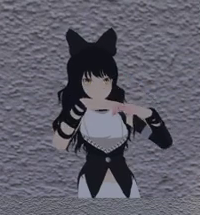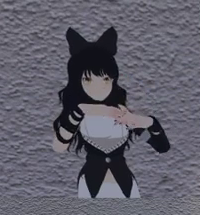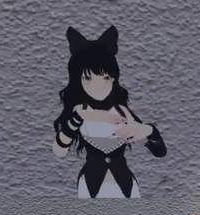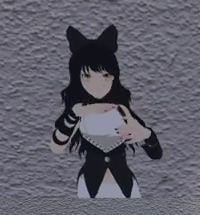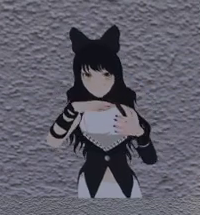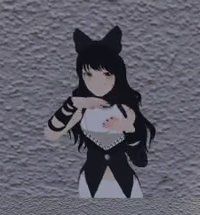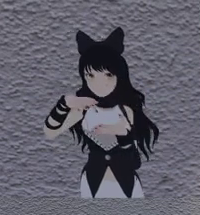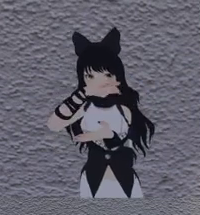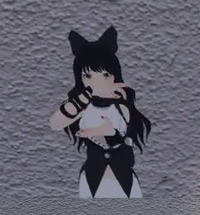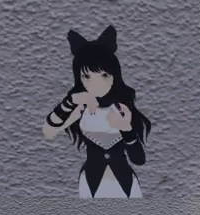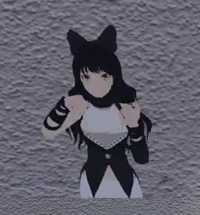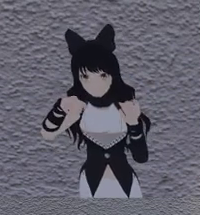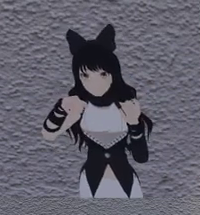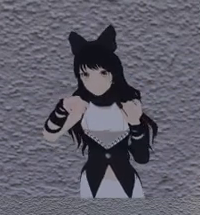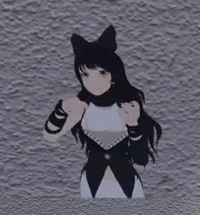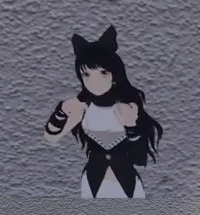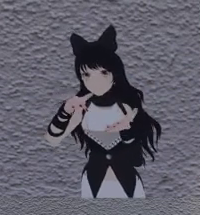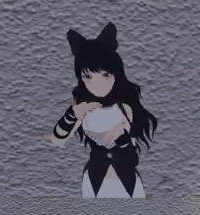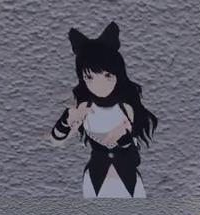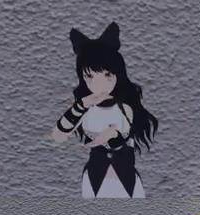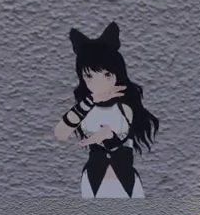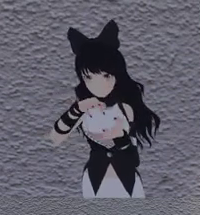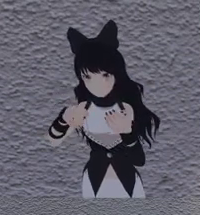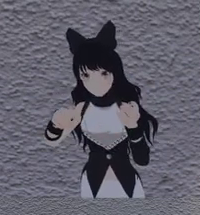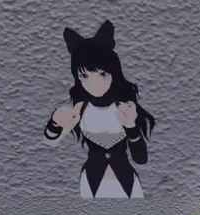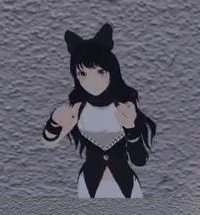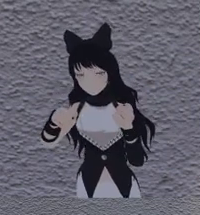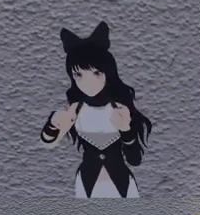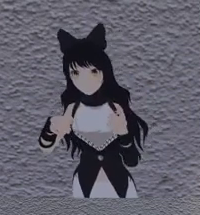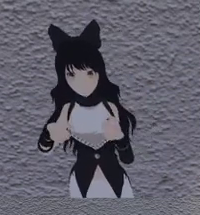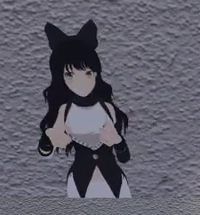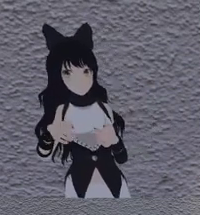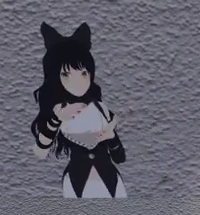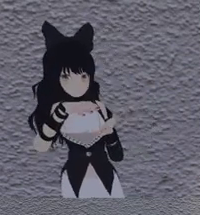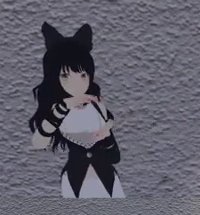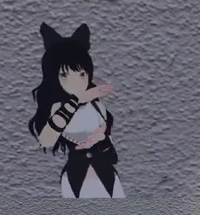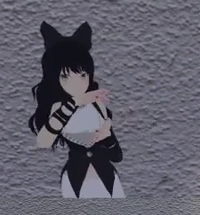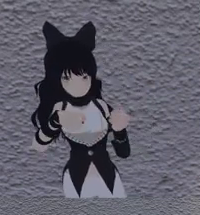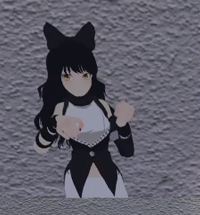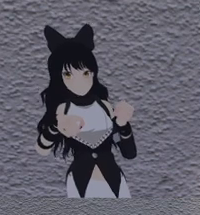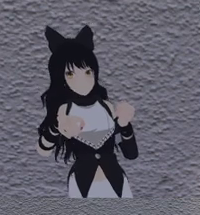hits a house, it collapses in on itself, you could say the house was damaged.